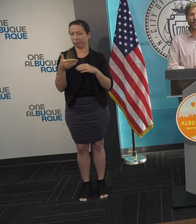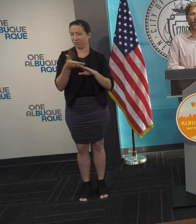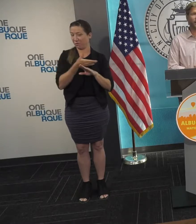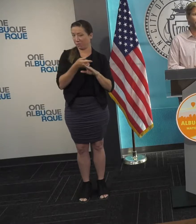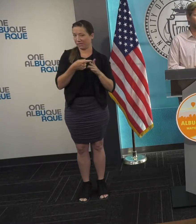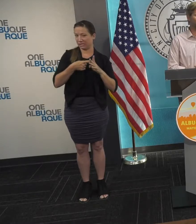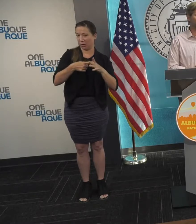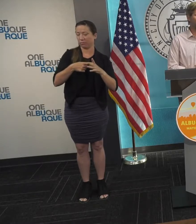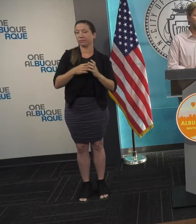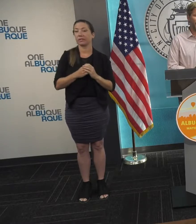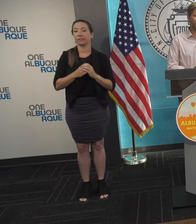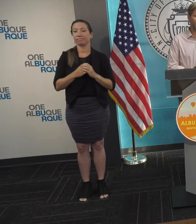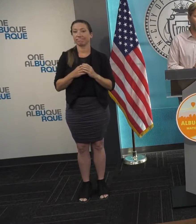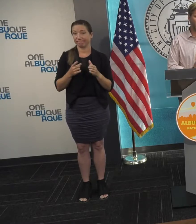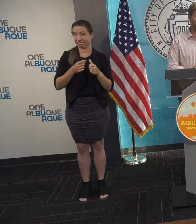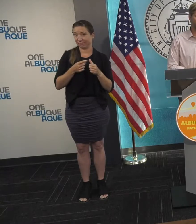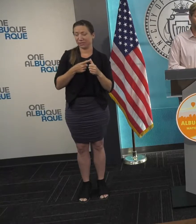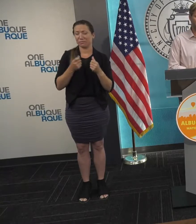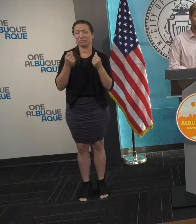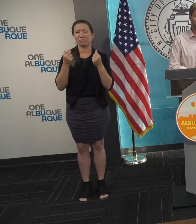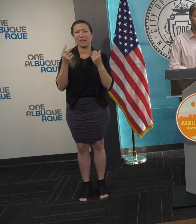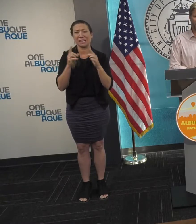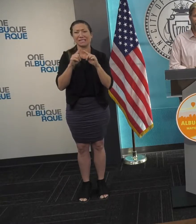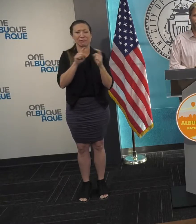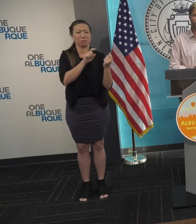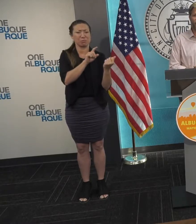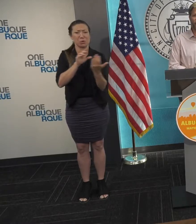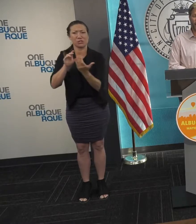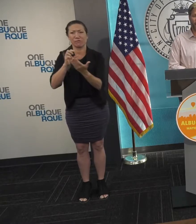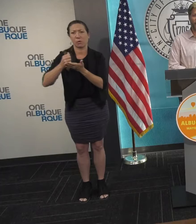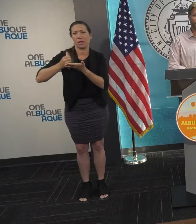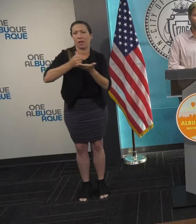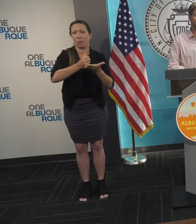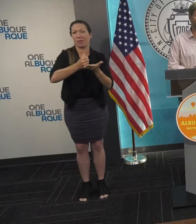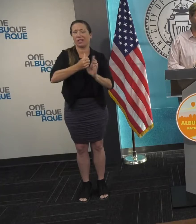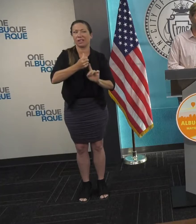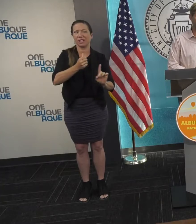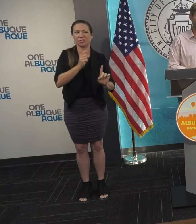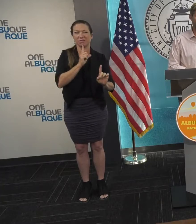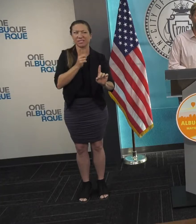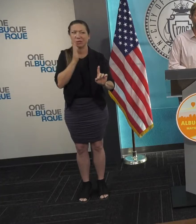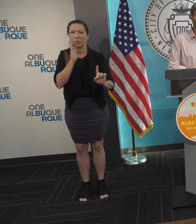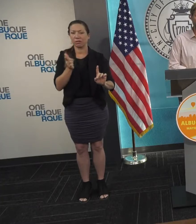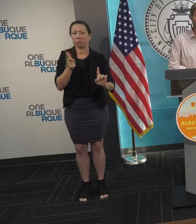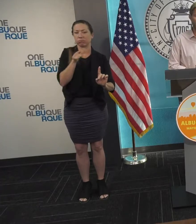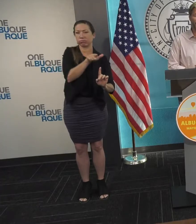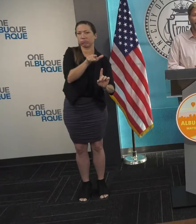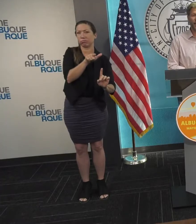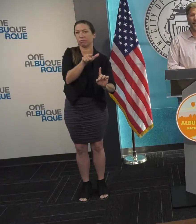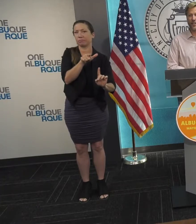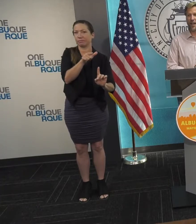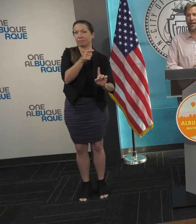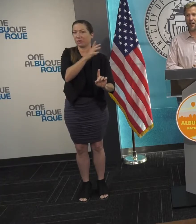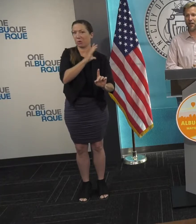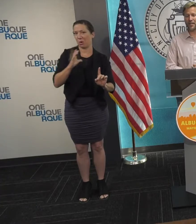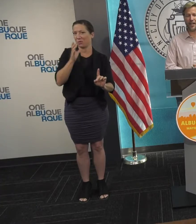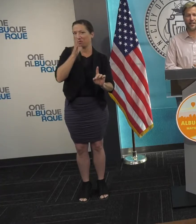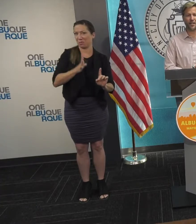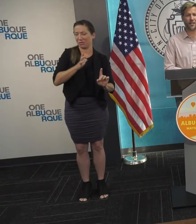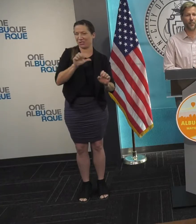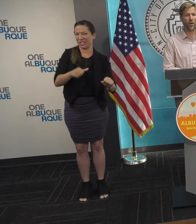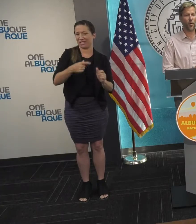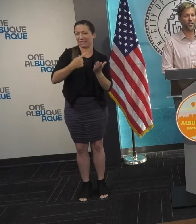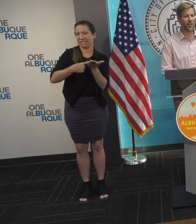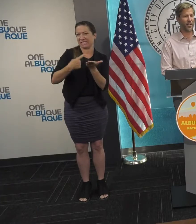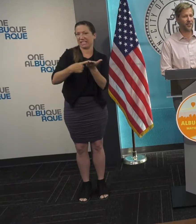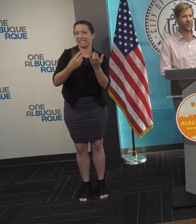there's lots of ways to help. And actually, I think, Congresswoman, I'm going to turn it back over to you to talk about a specific way we want to highlight today. And then I'll take us